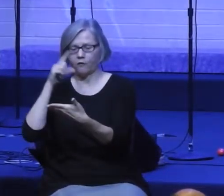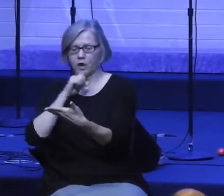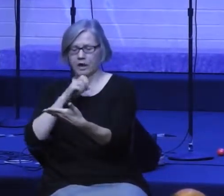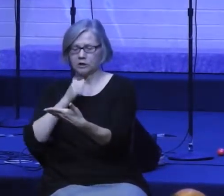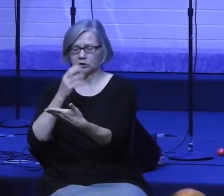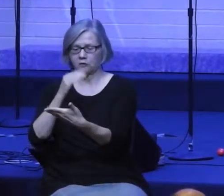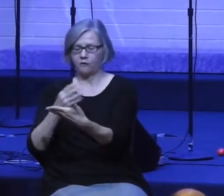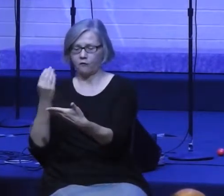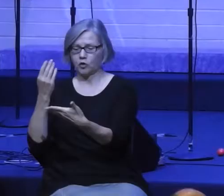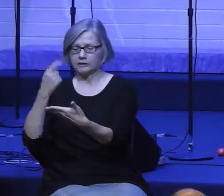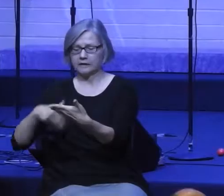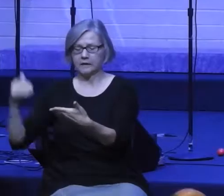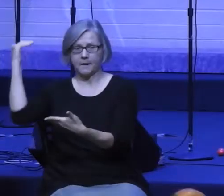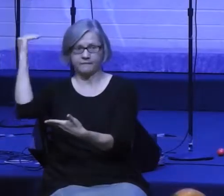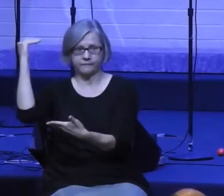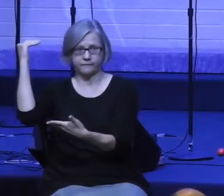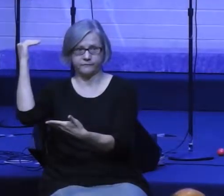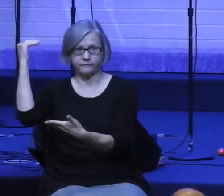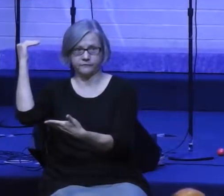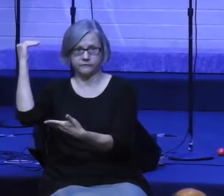ages 14 and up.